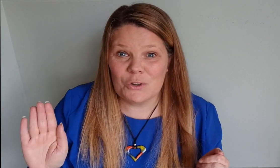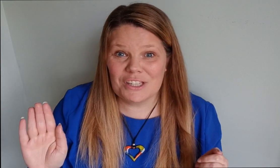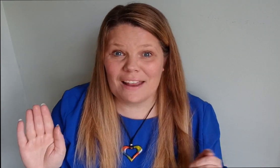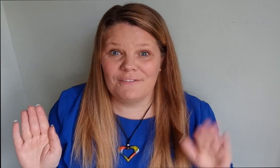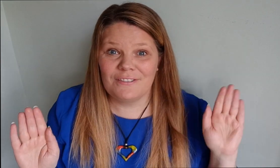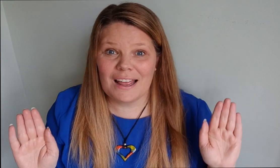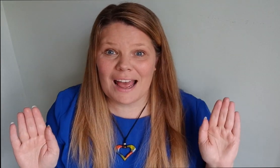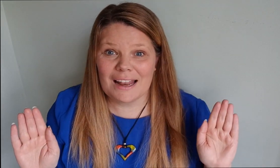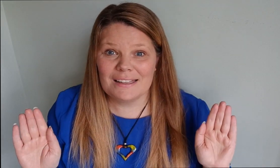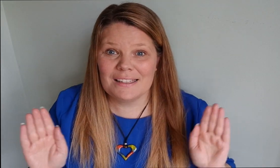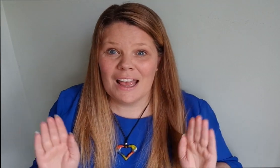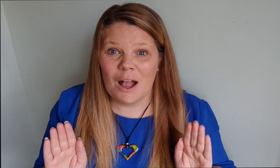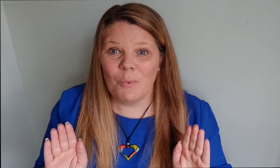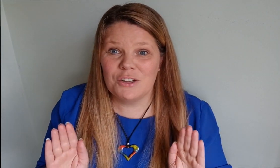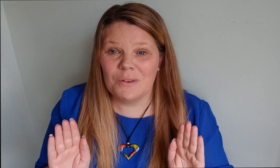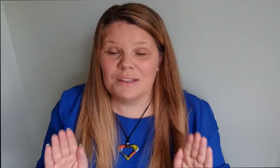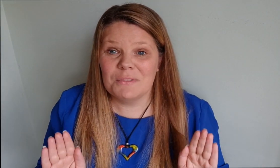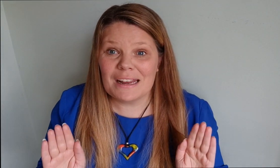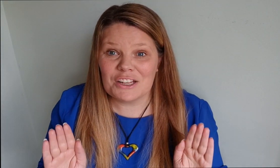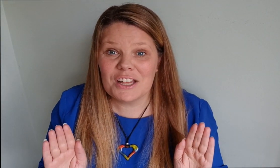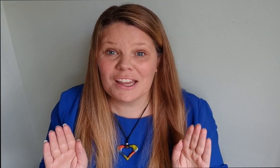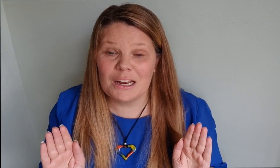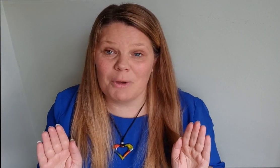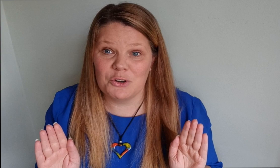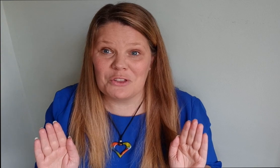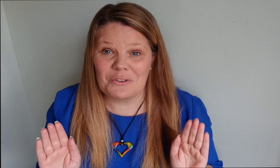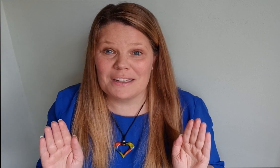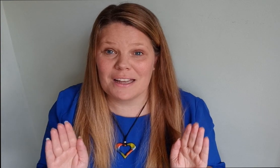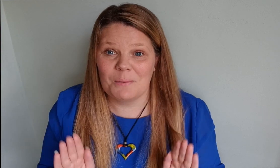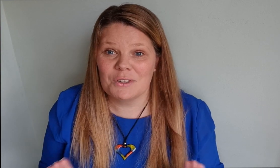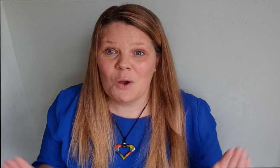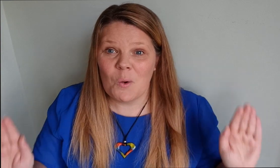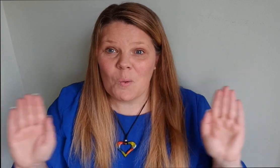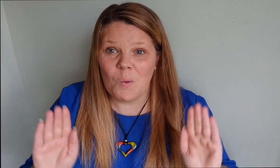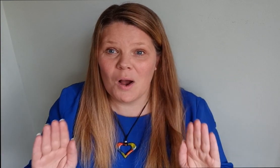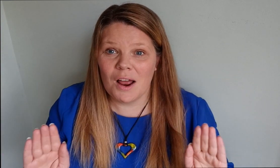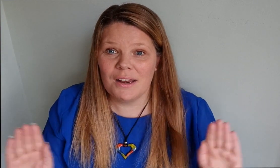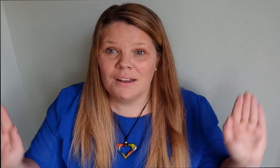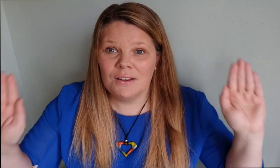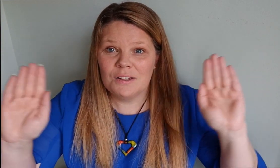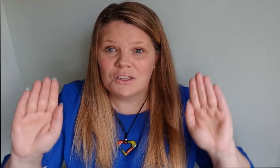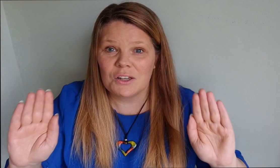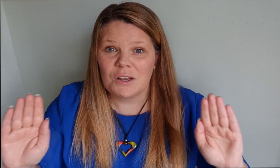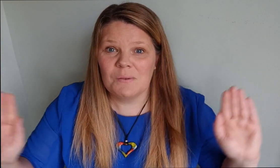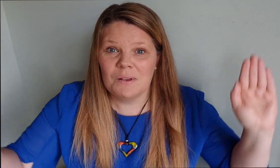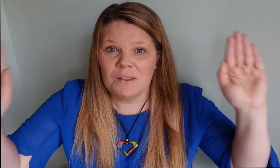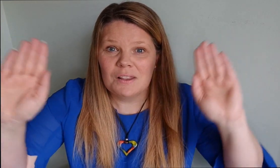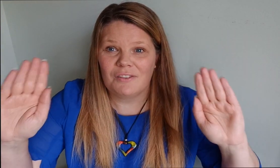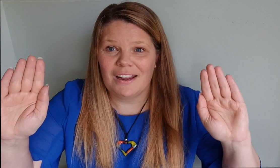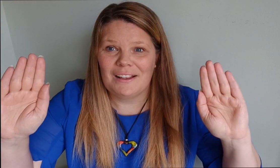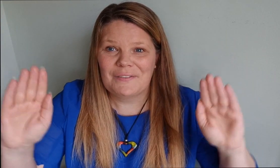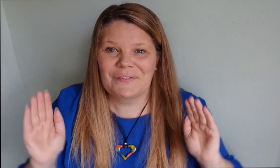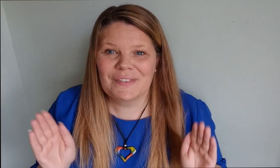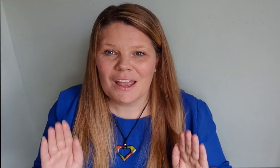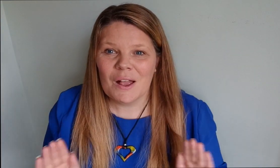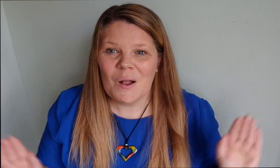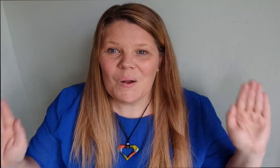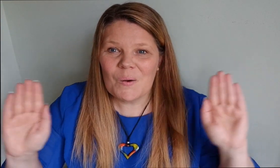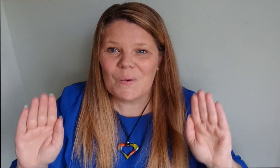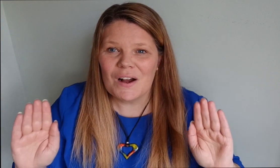getting flat hands and we're doing them in a circular motion three times. One, two, three. One,